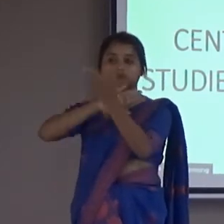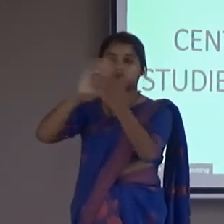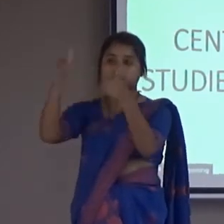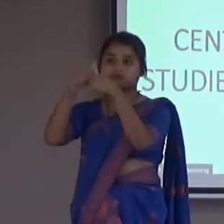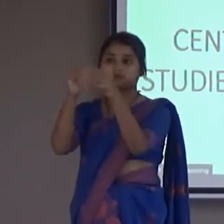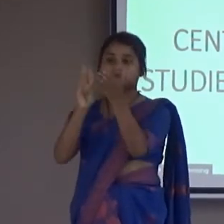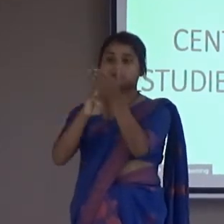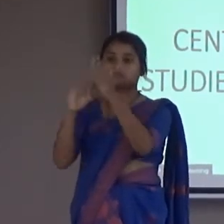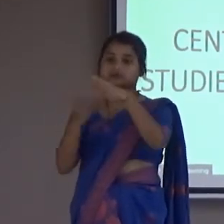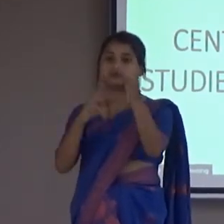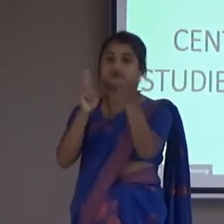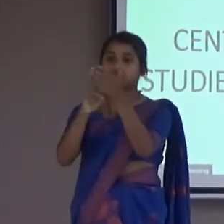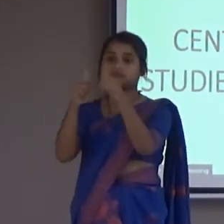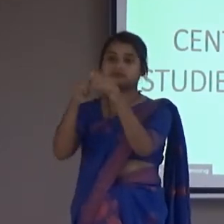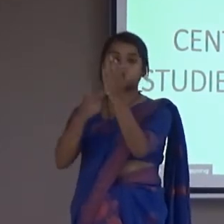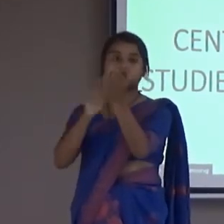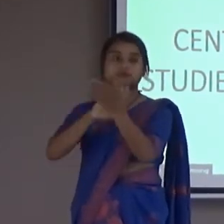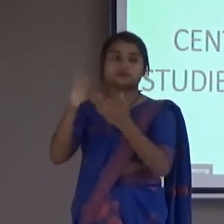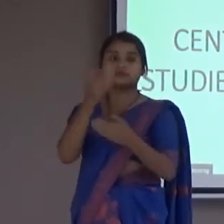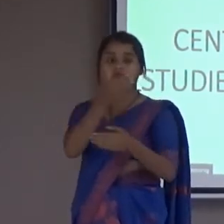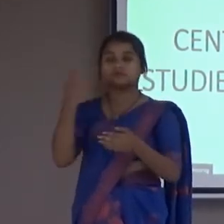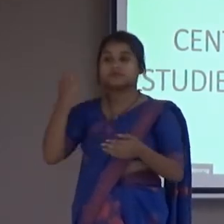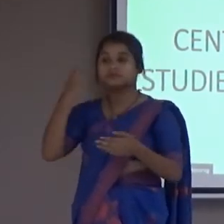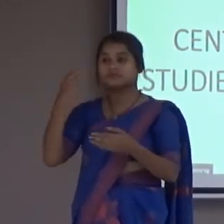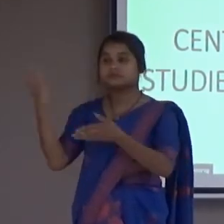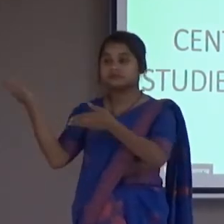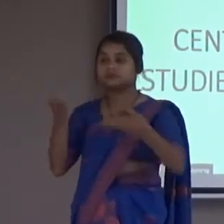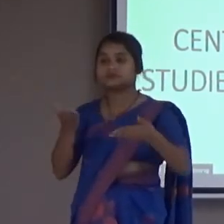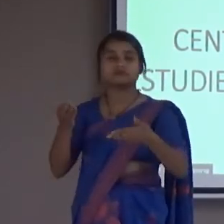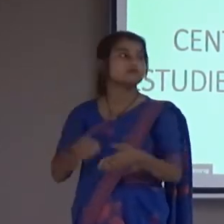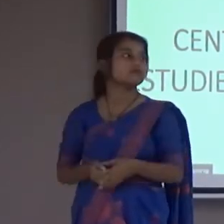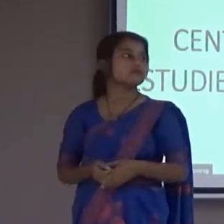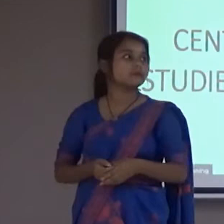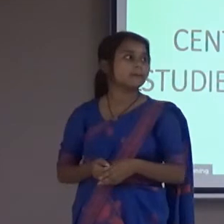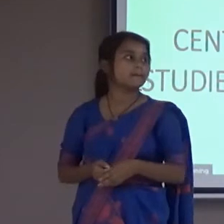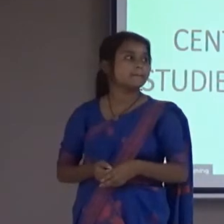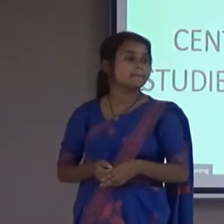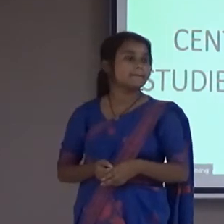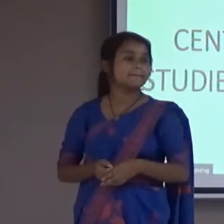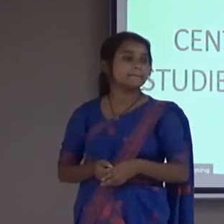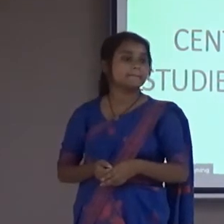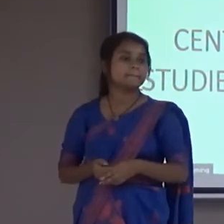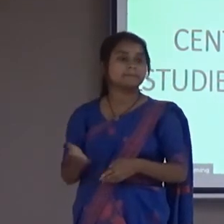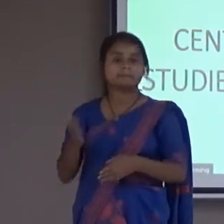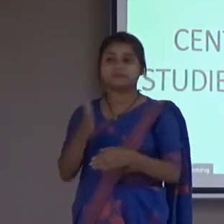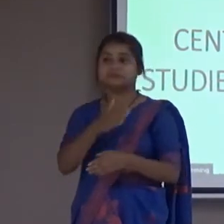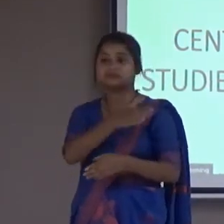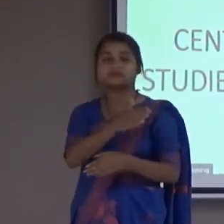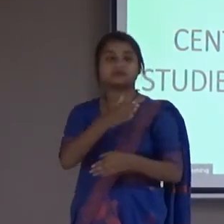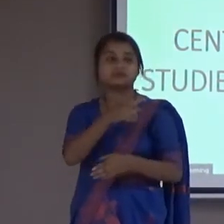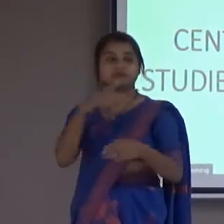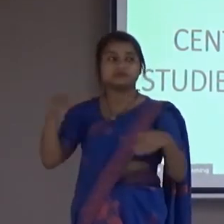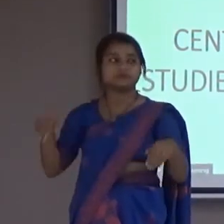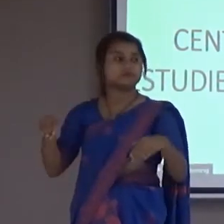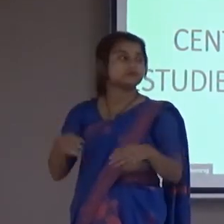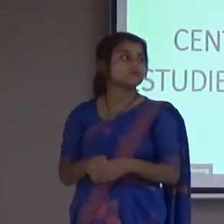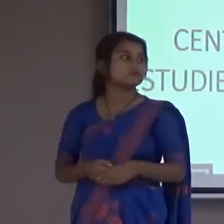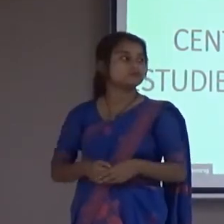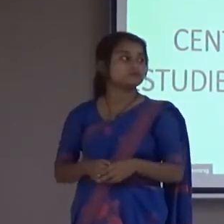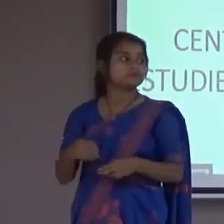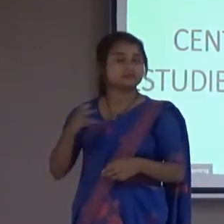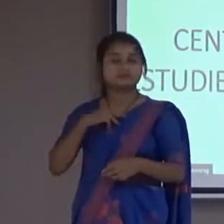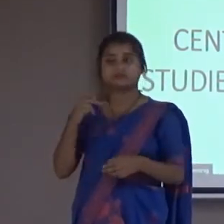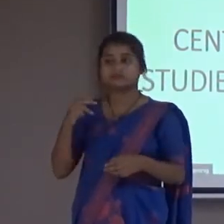of IDIA, whom we have invited to participate in this. I will be right now signing a memorandum of understanding between our